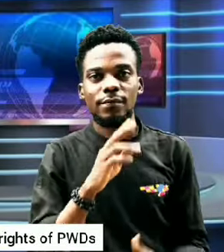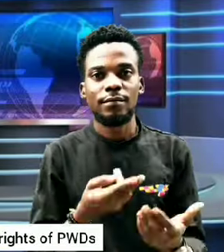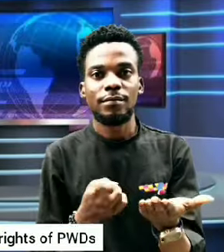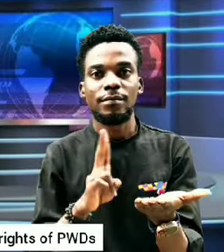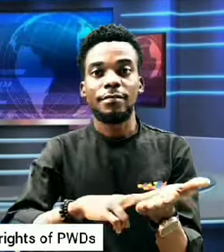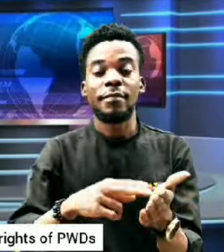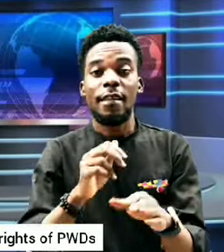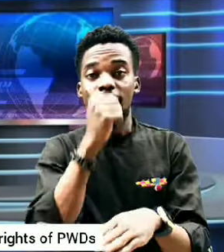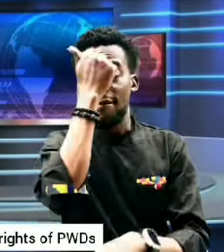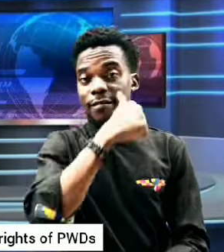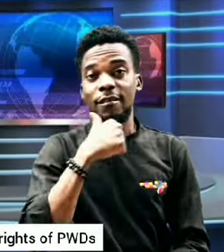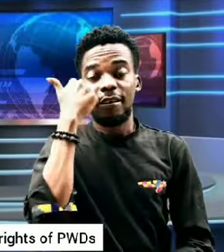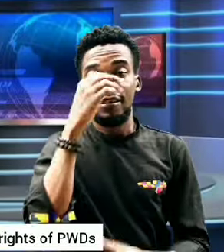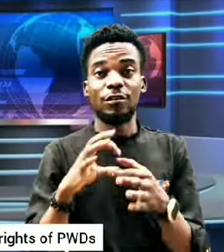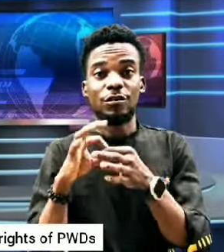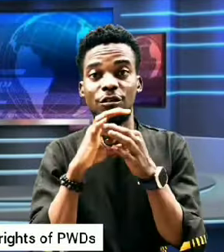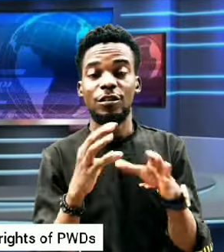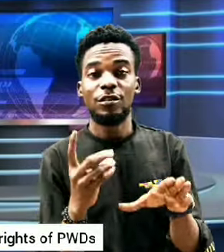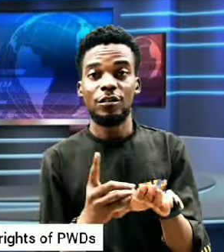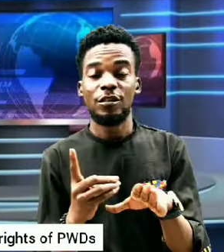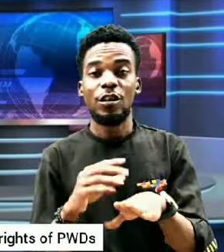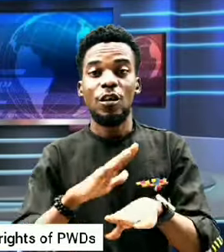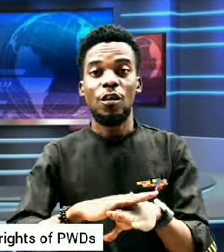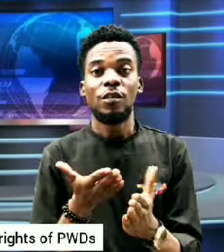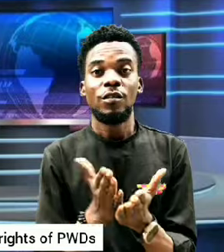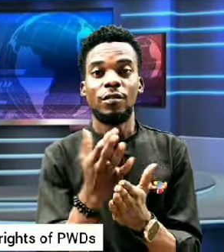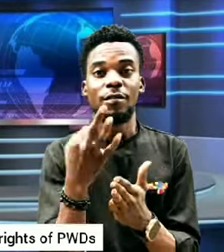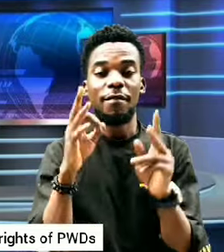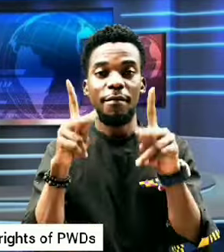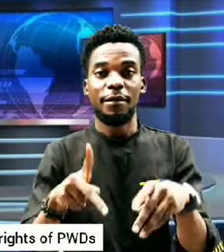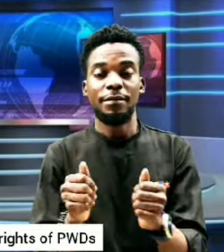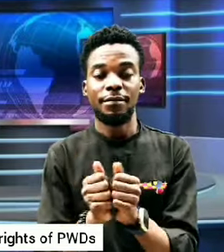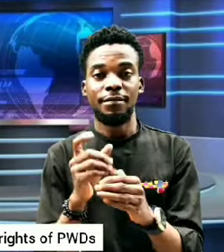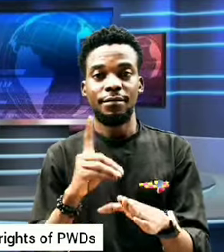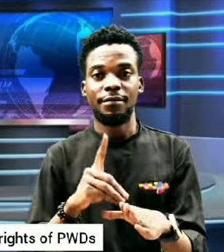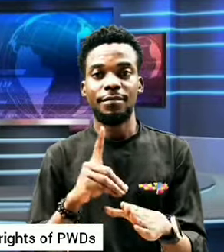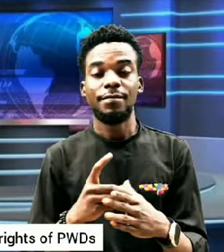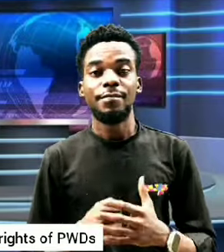African Union Charter on Rights of Persons with Disabilities.